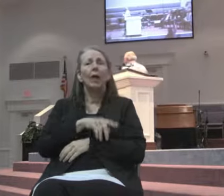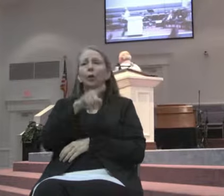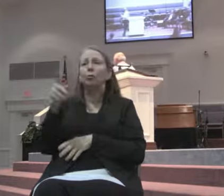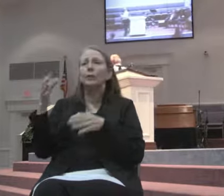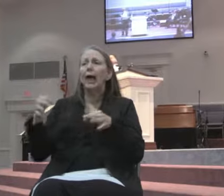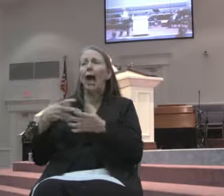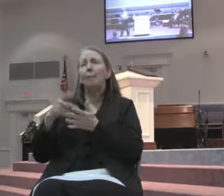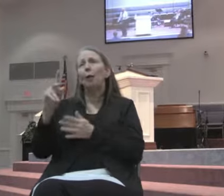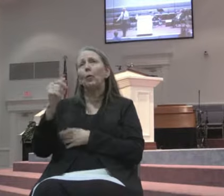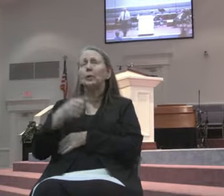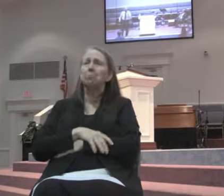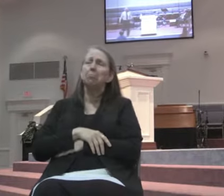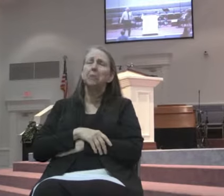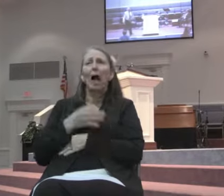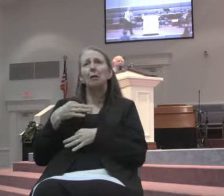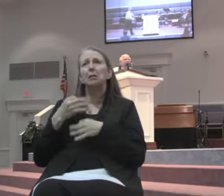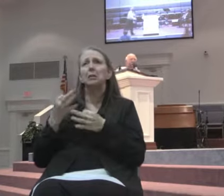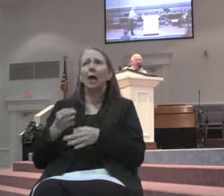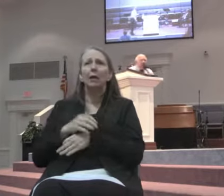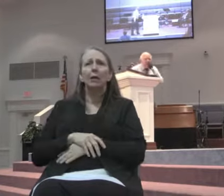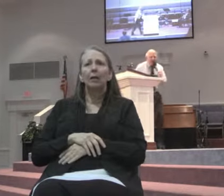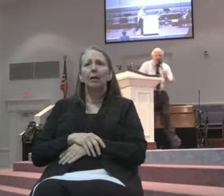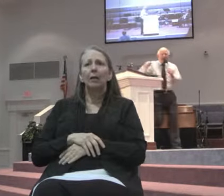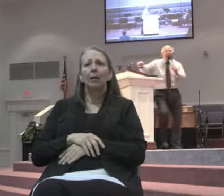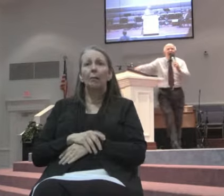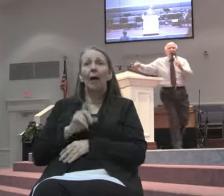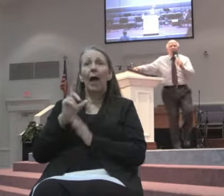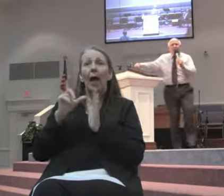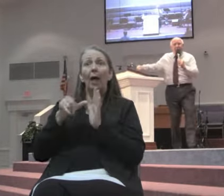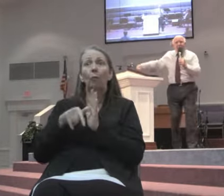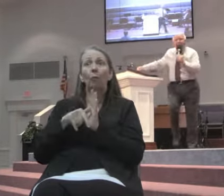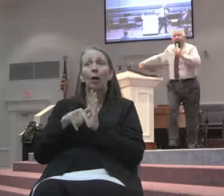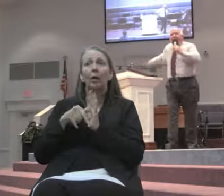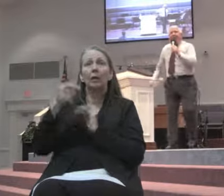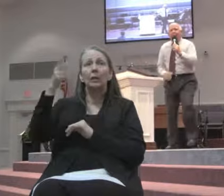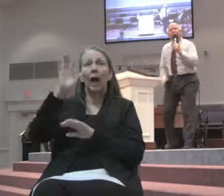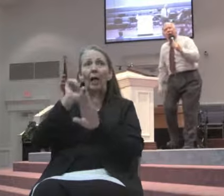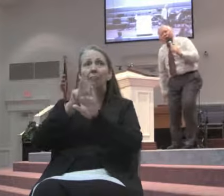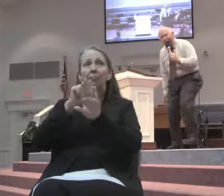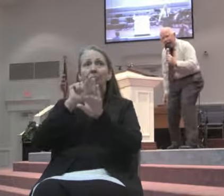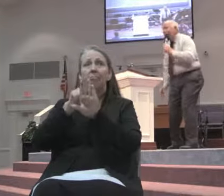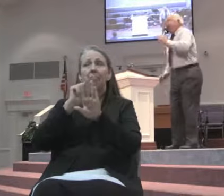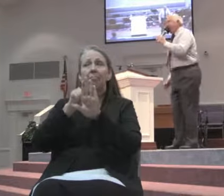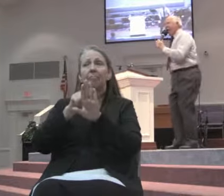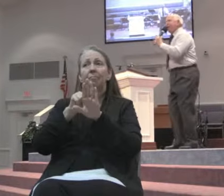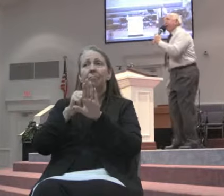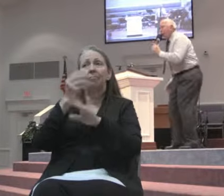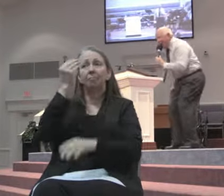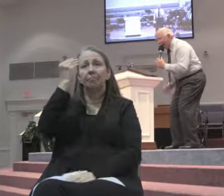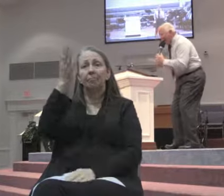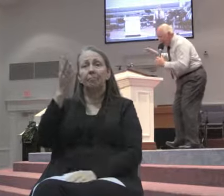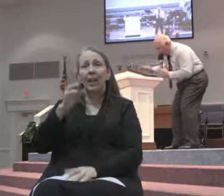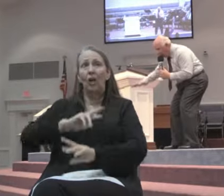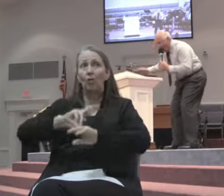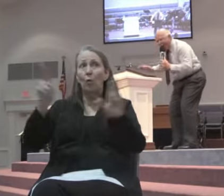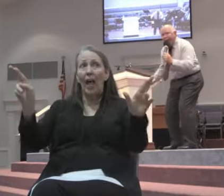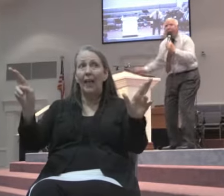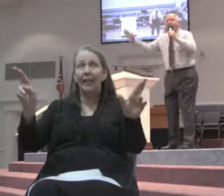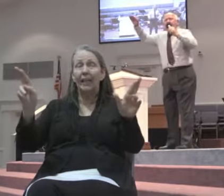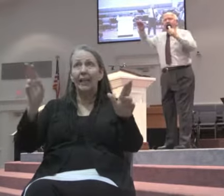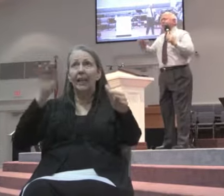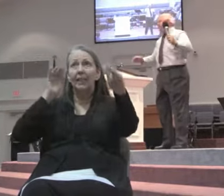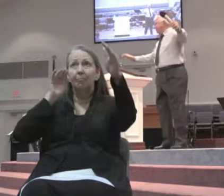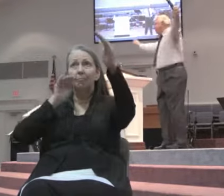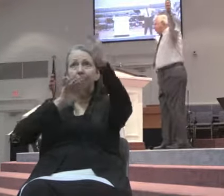pay tithe and offering. But in a little while, he's going to knock on the door. And I'm here to tell you, they that are ready are going